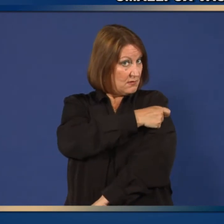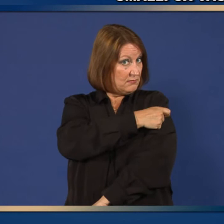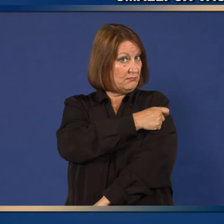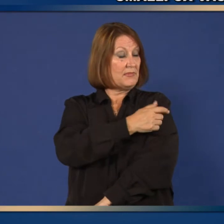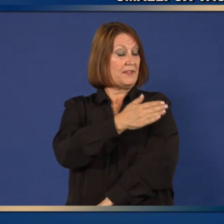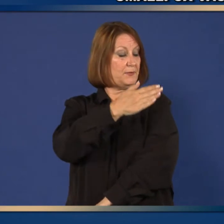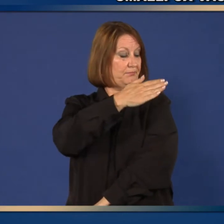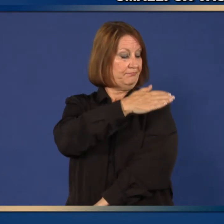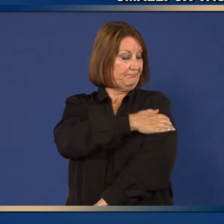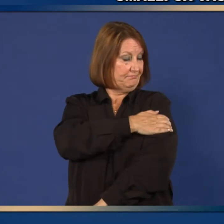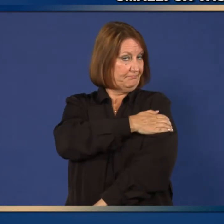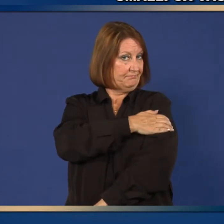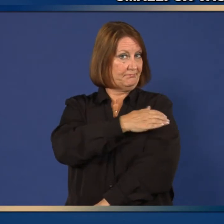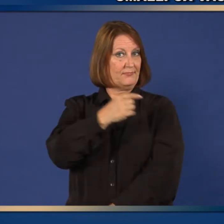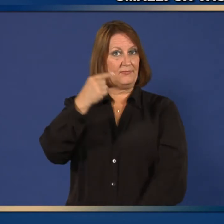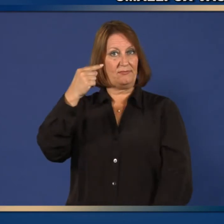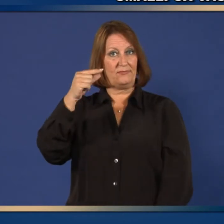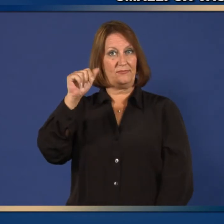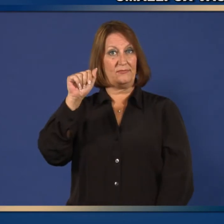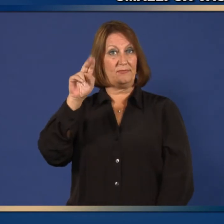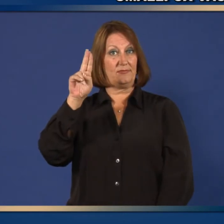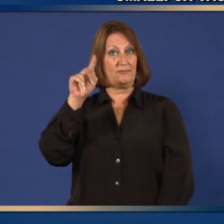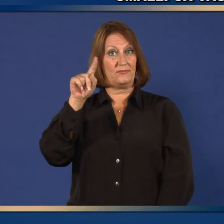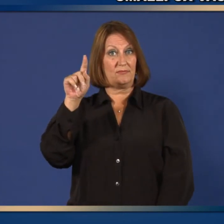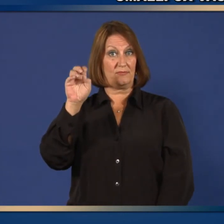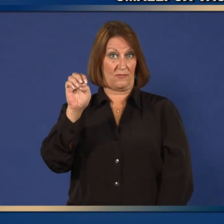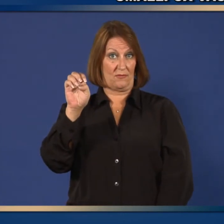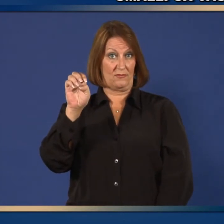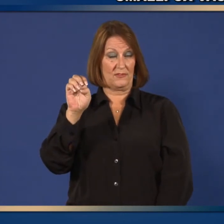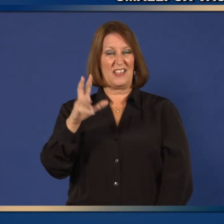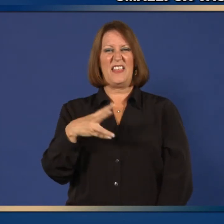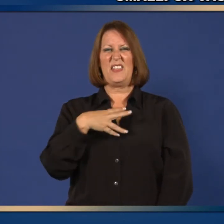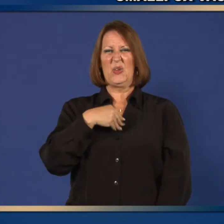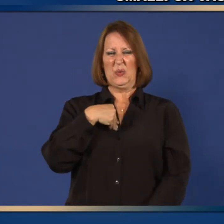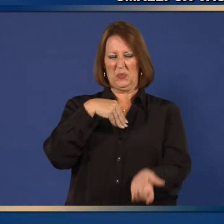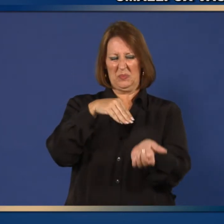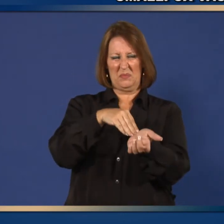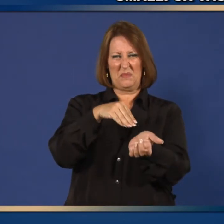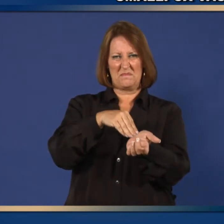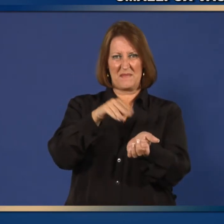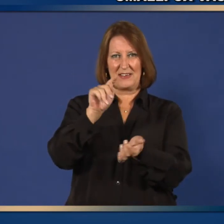bandage held in place with first aid tape.